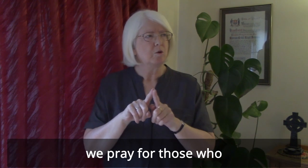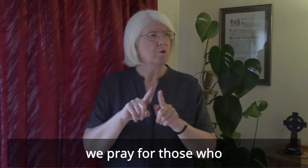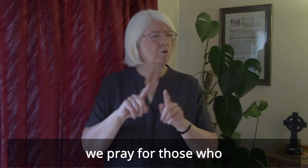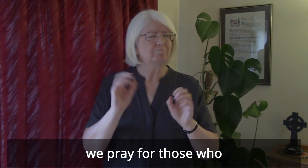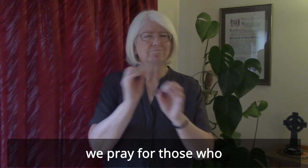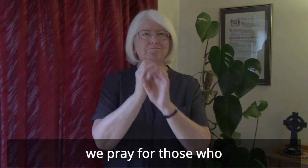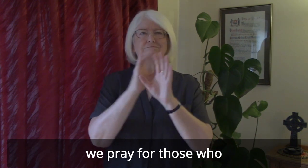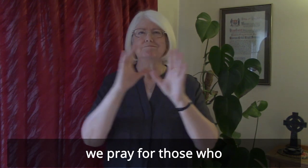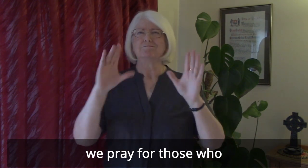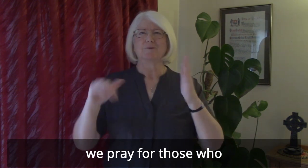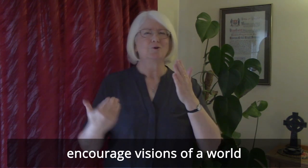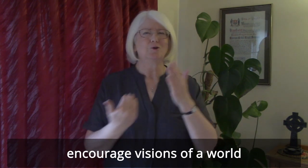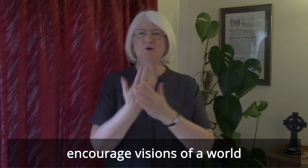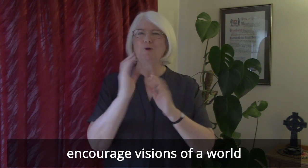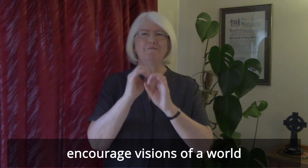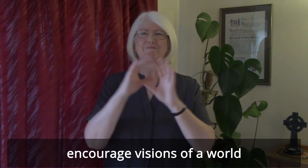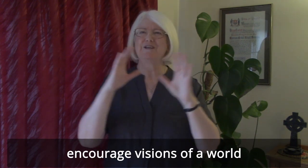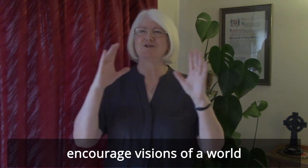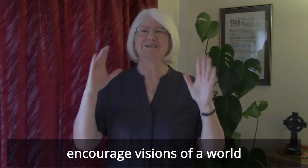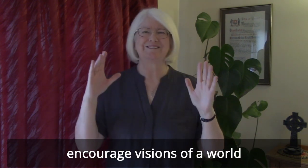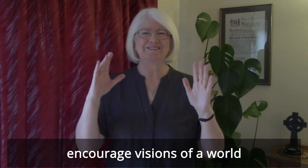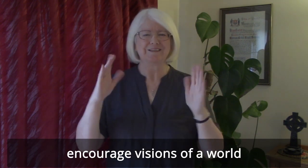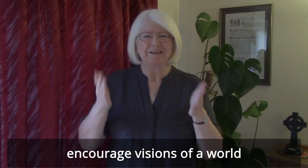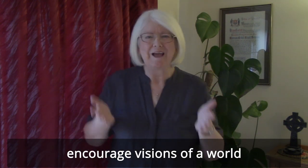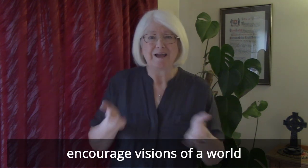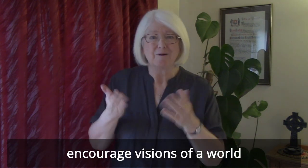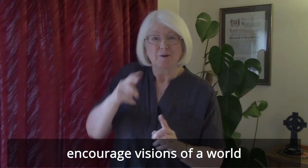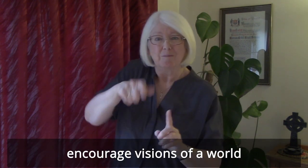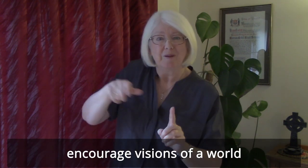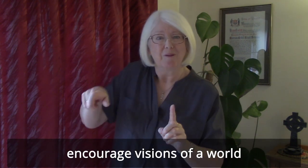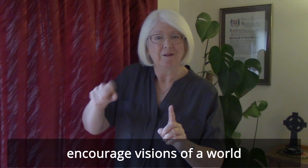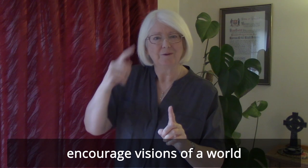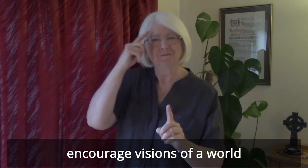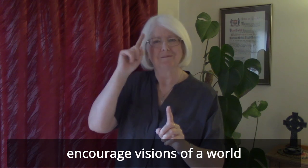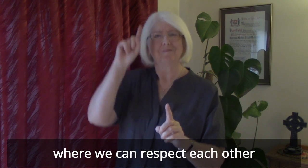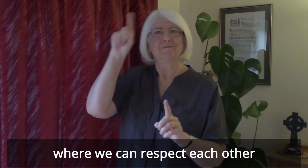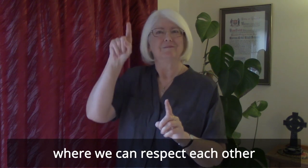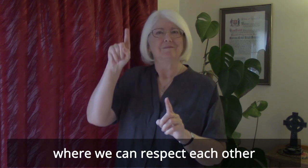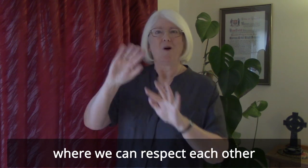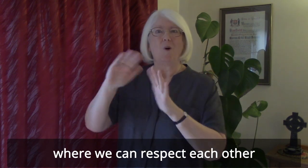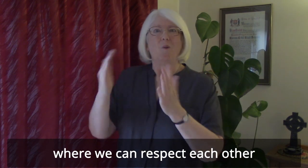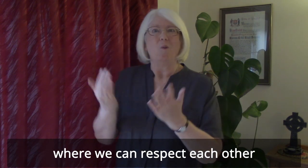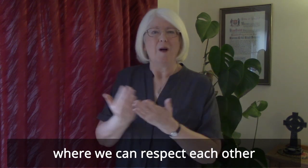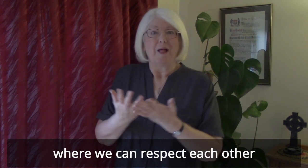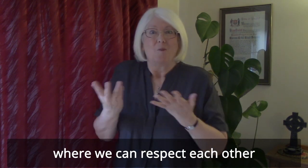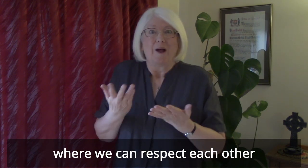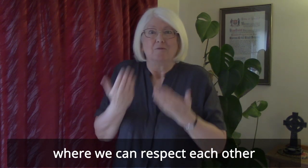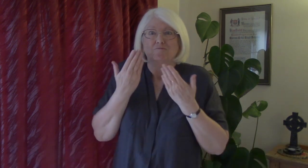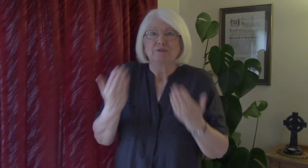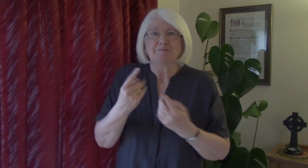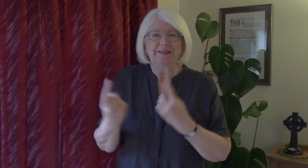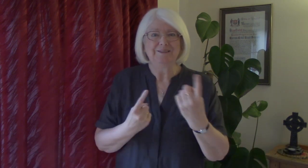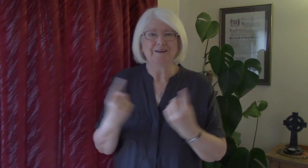we pray for those who encourage visions of a world where we can respect each